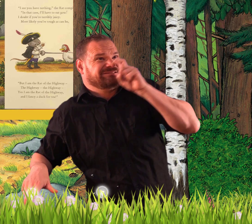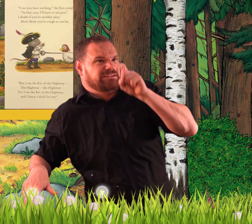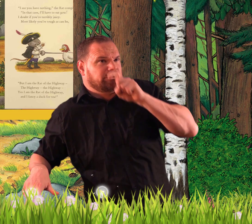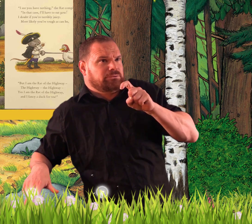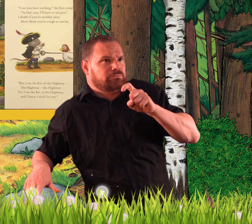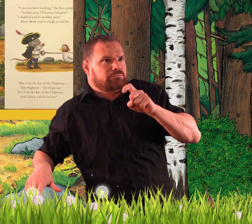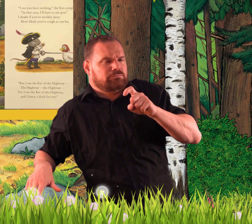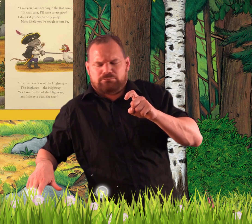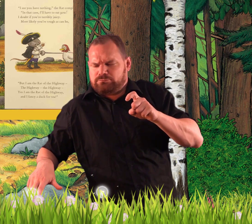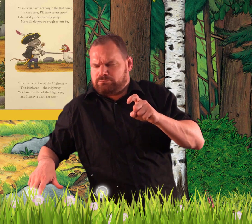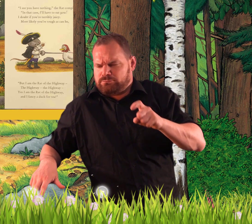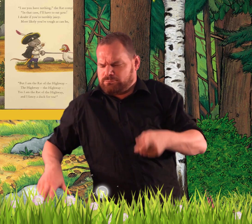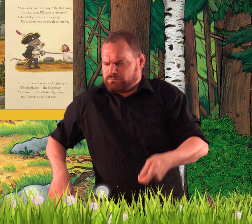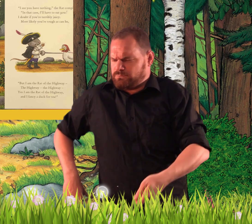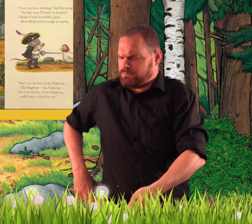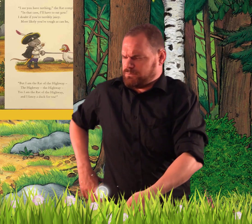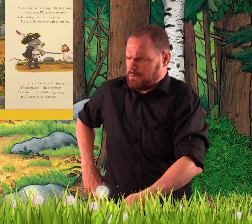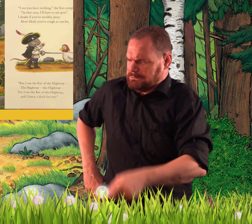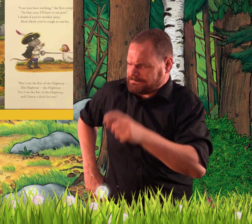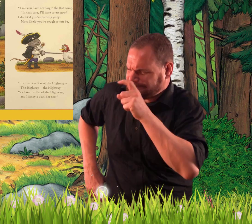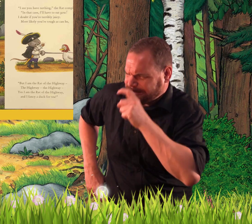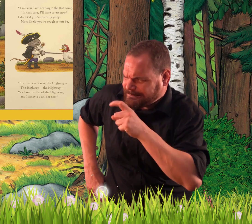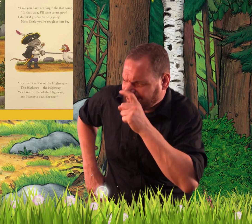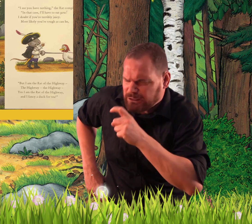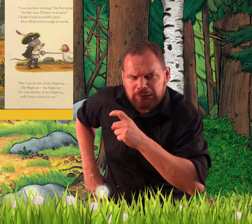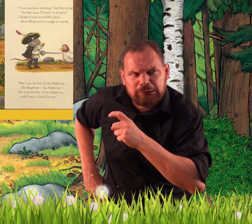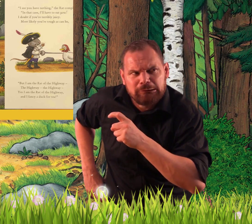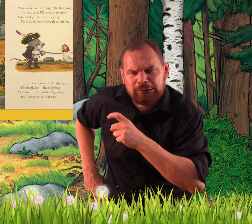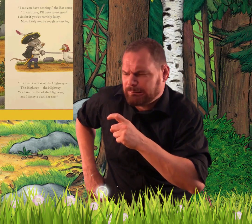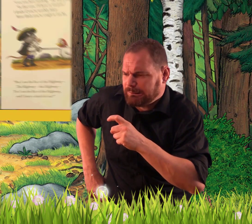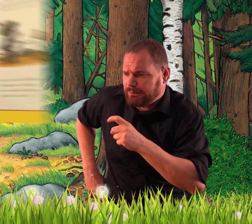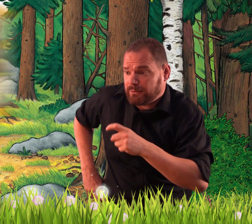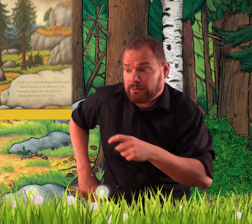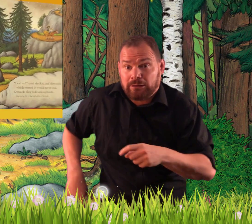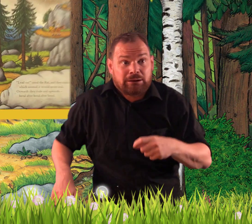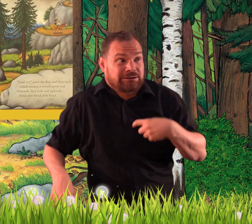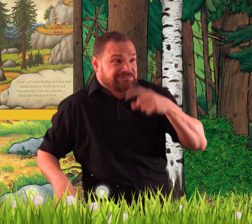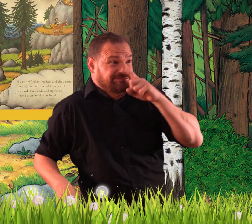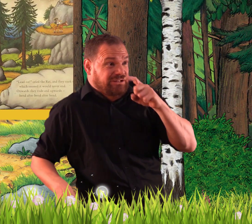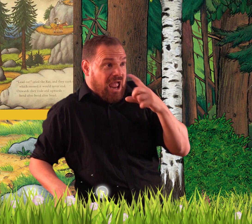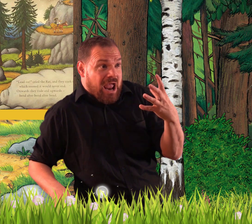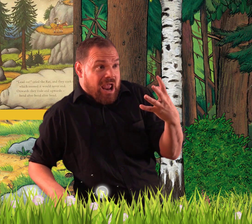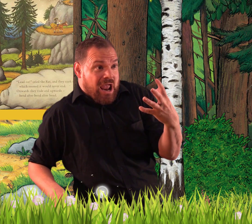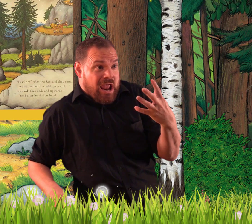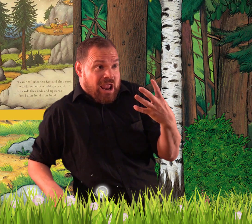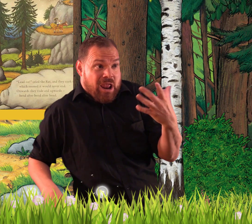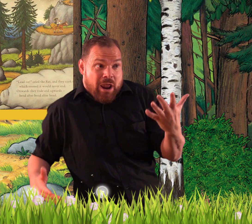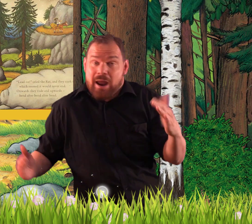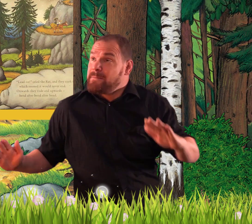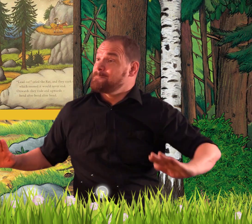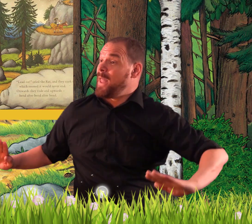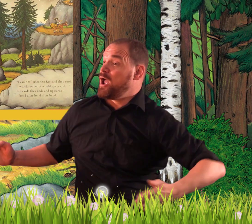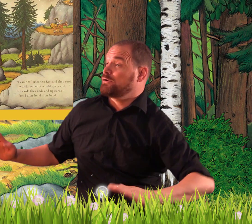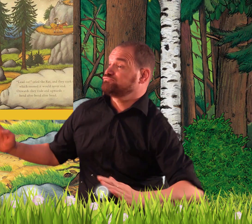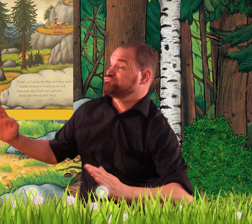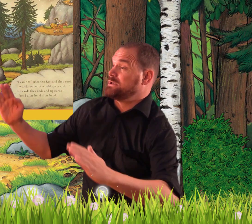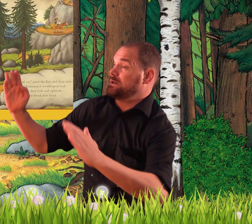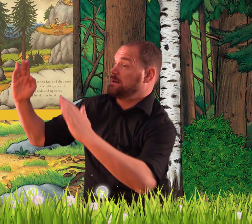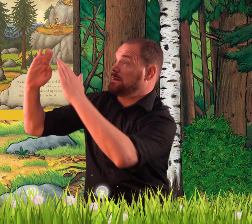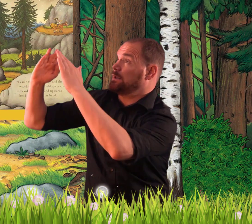I have a sister, cried the duck. A sister? A sister, yes, in her deep, dark